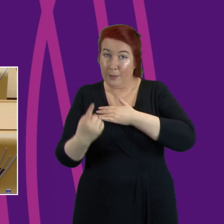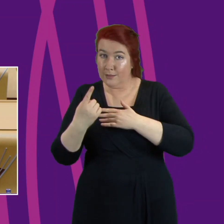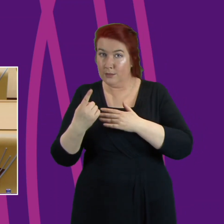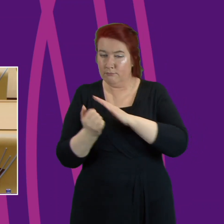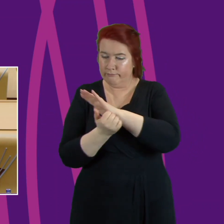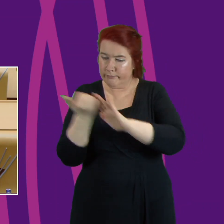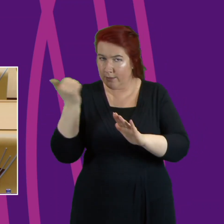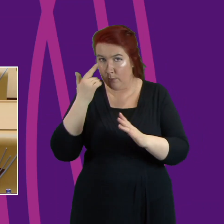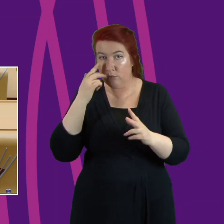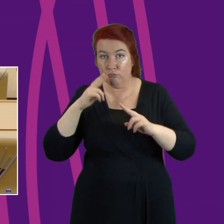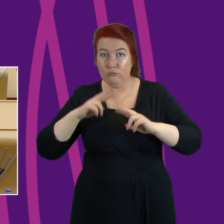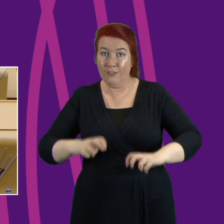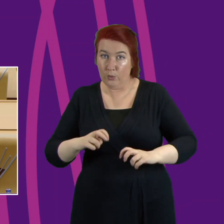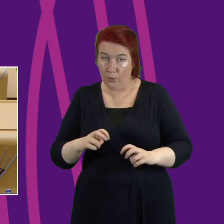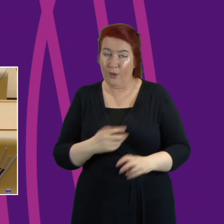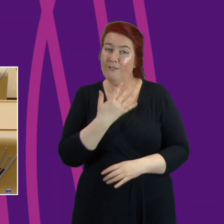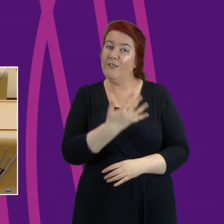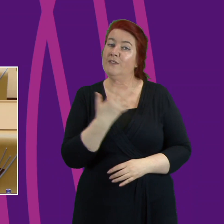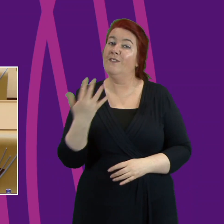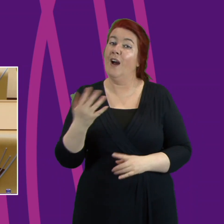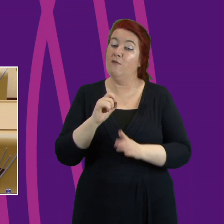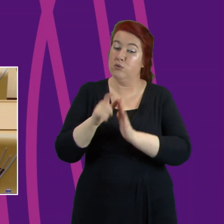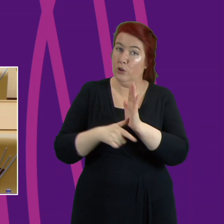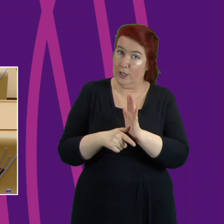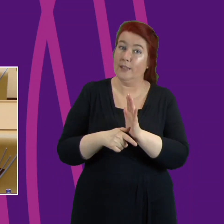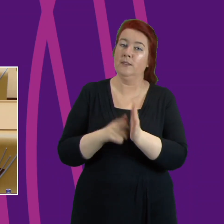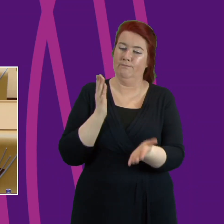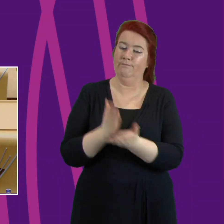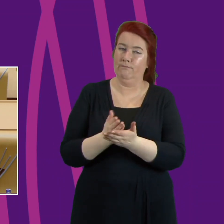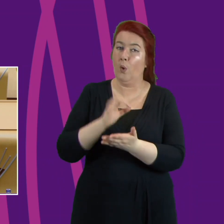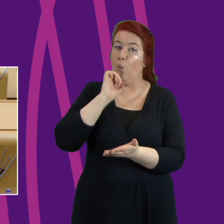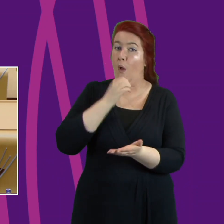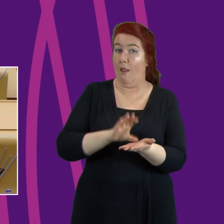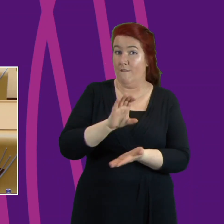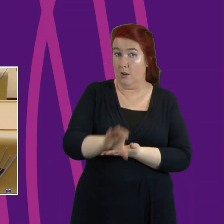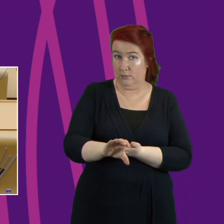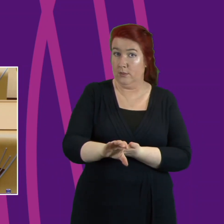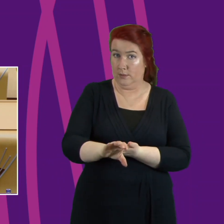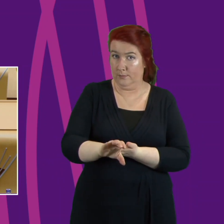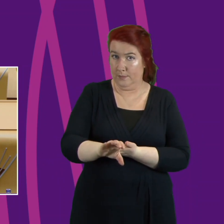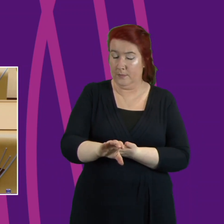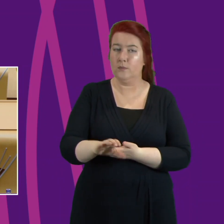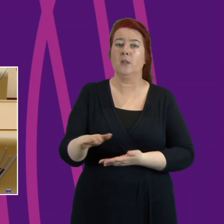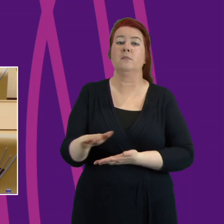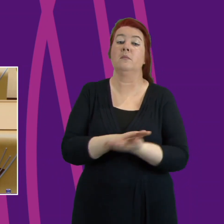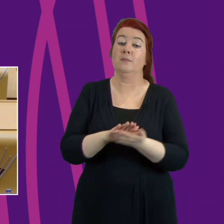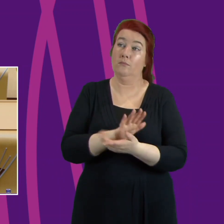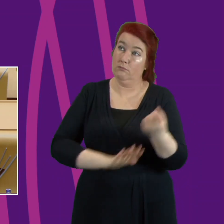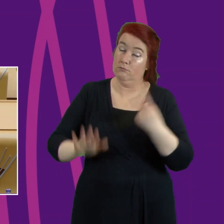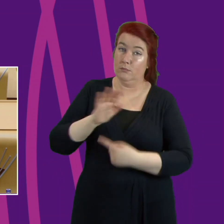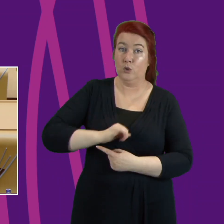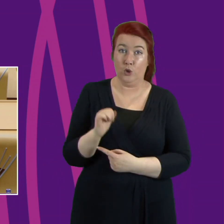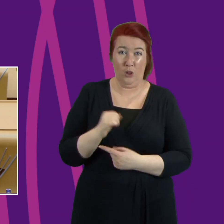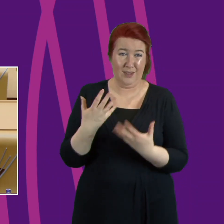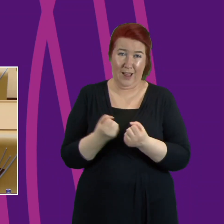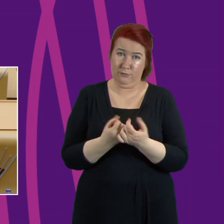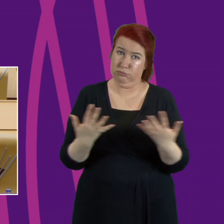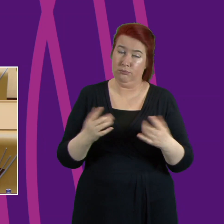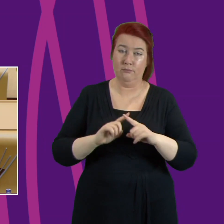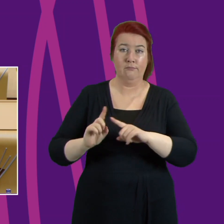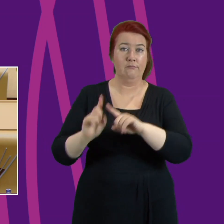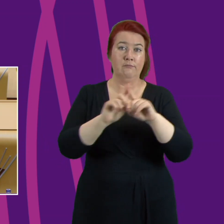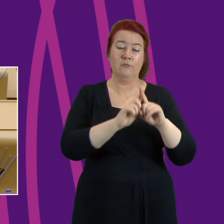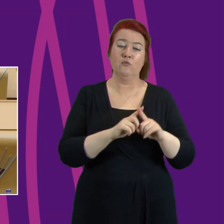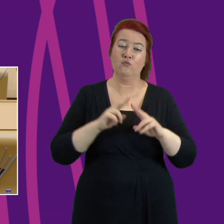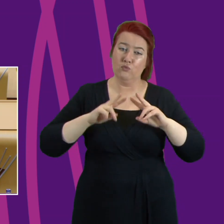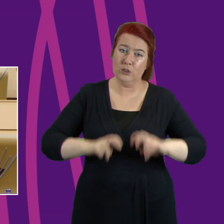process, 55 projects have been selected for funding. This has resulted in a pan-Scotland portfolio of research with